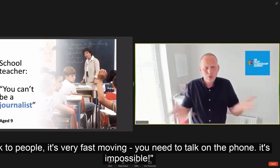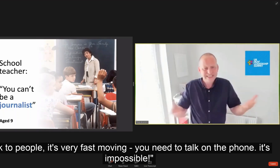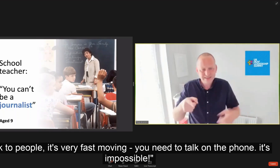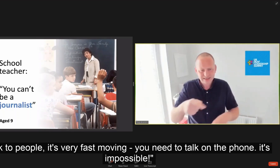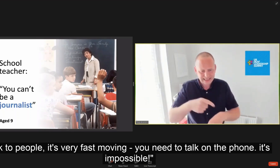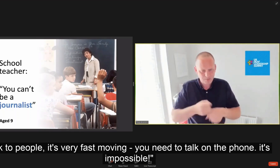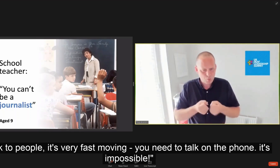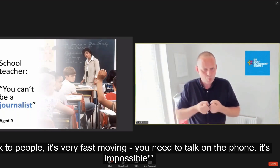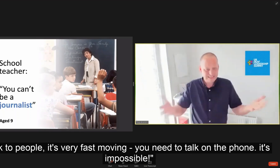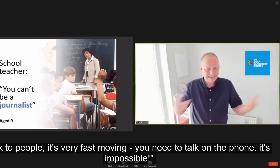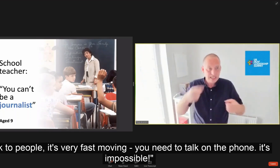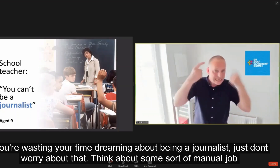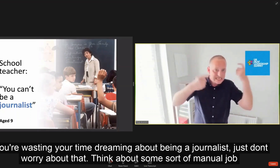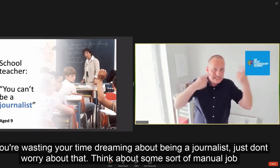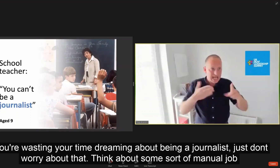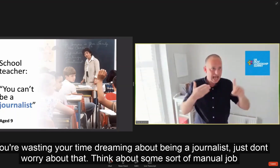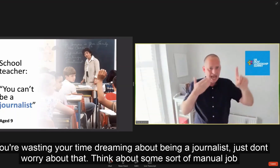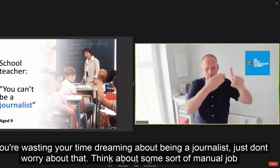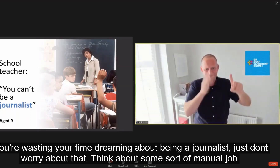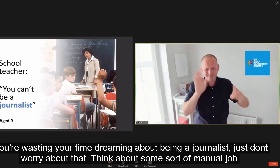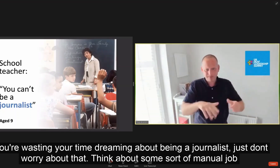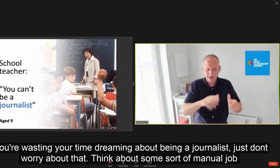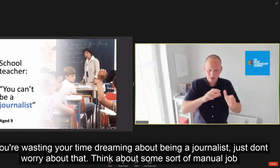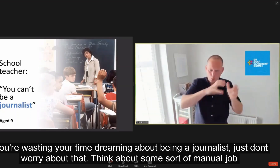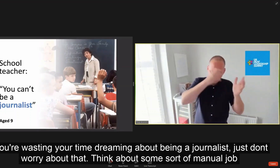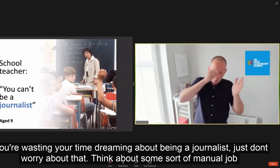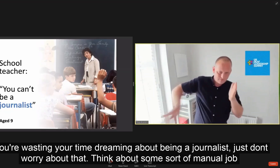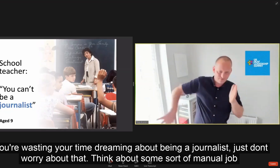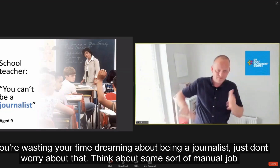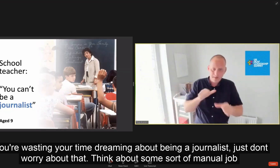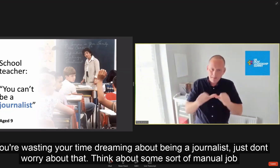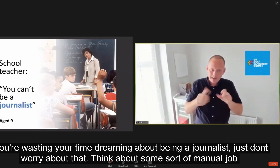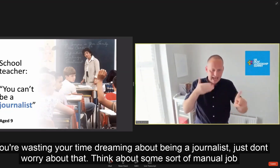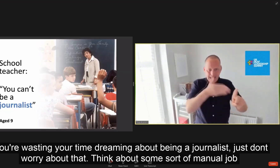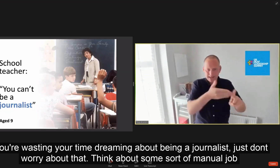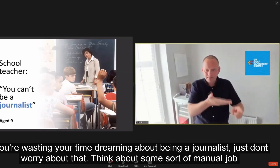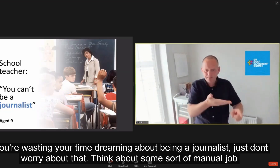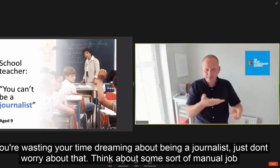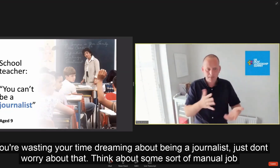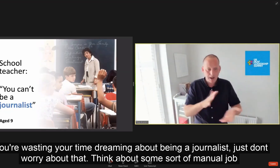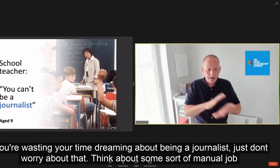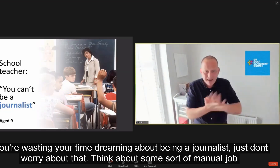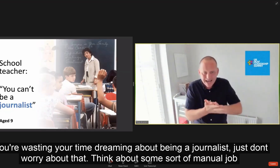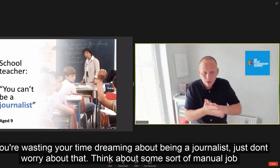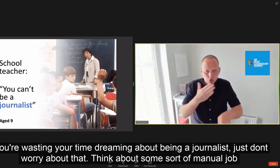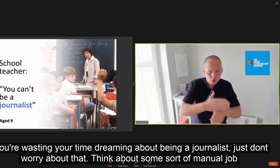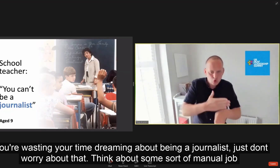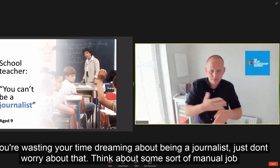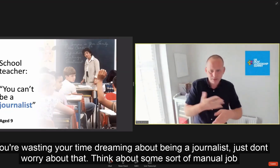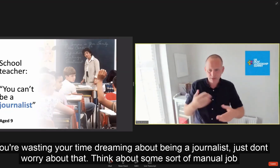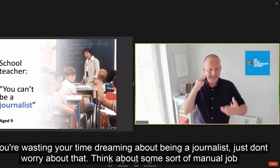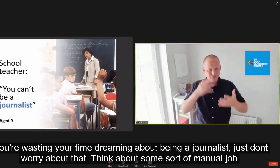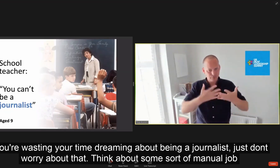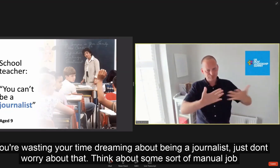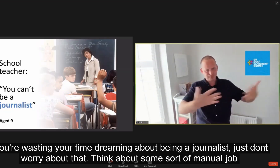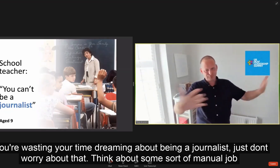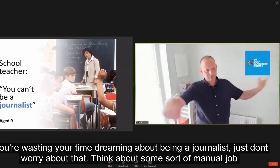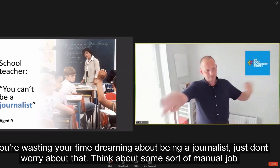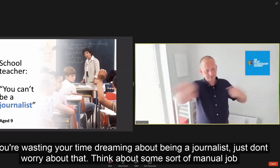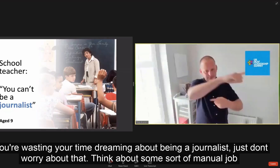on the phone. It's impossible. You're wasting your time dreaming about being a journalist. Just don't worry about that. Think about some sort of manual